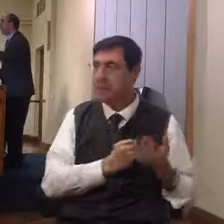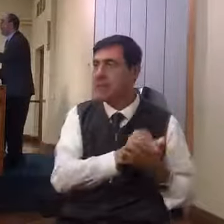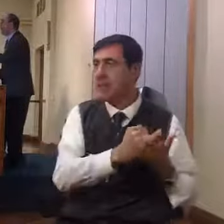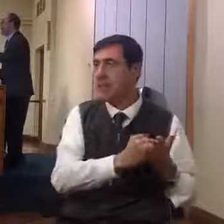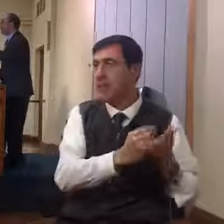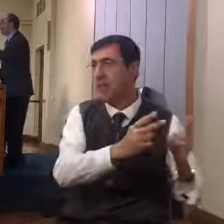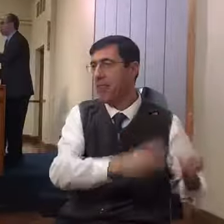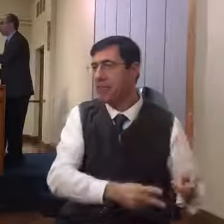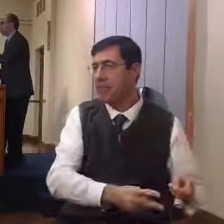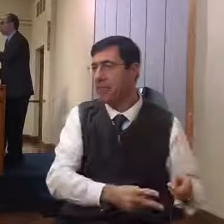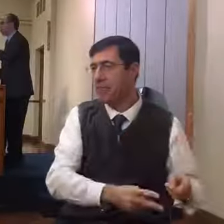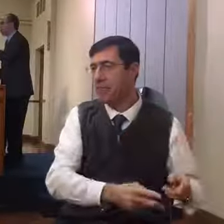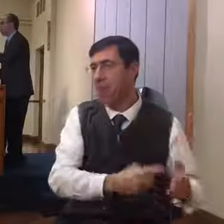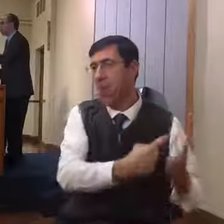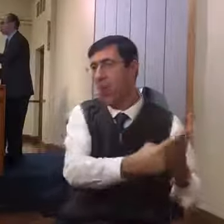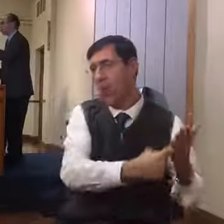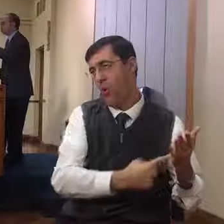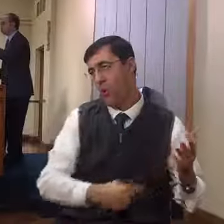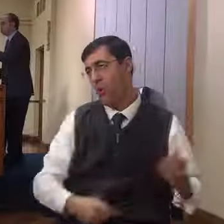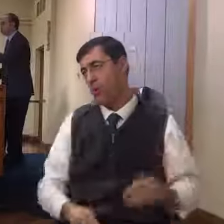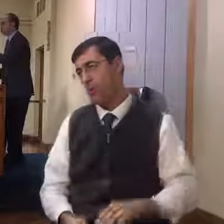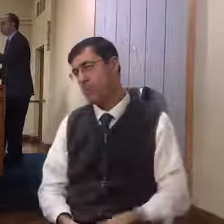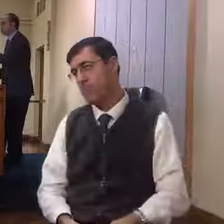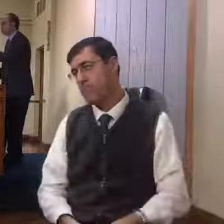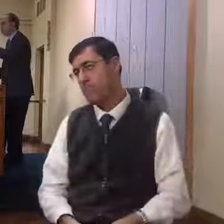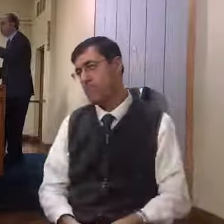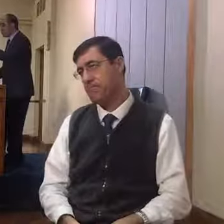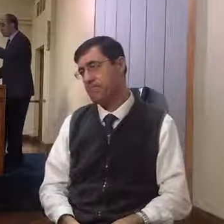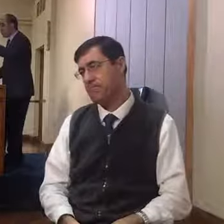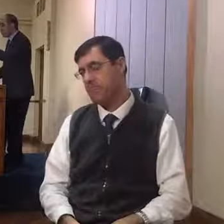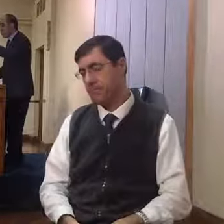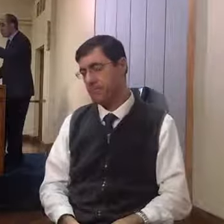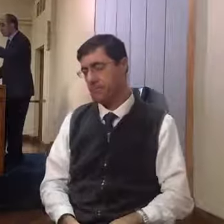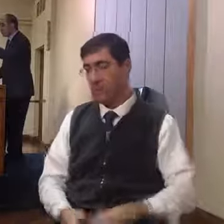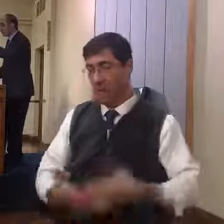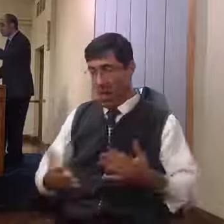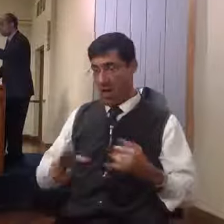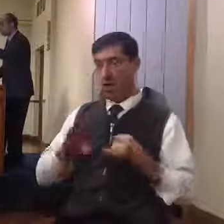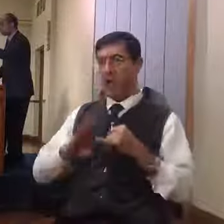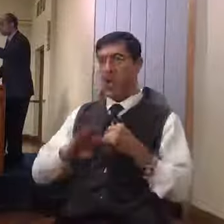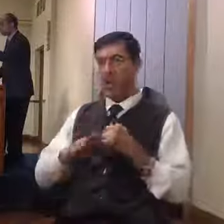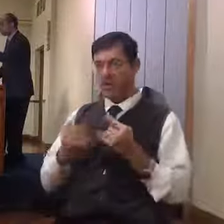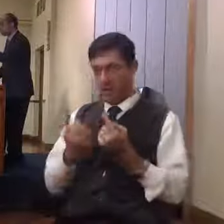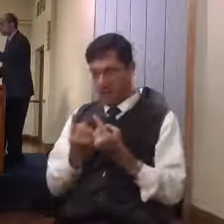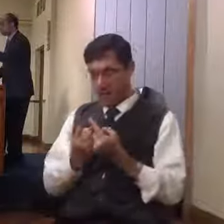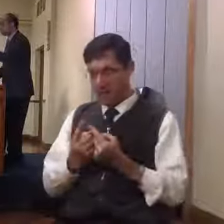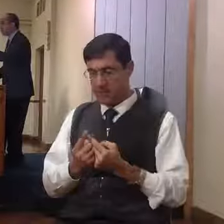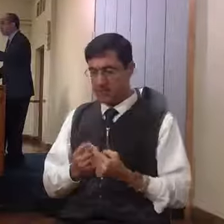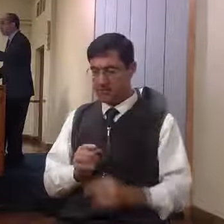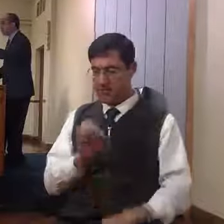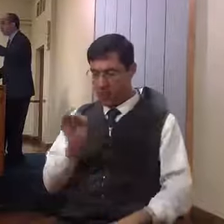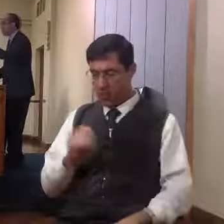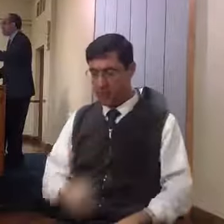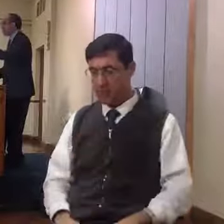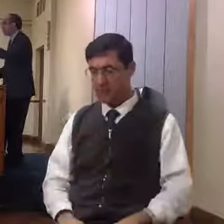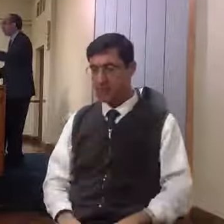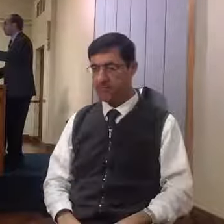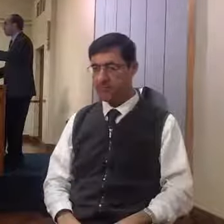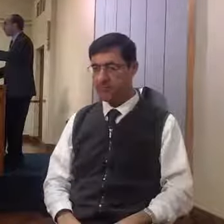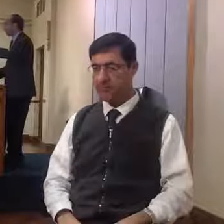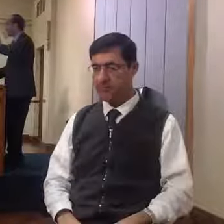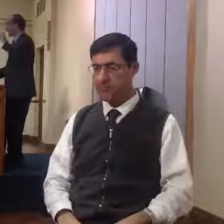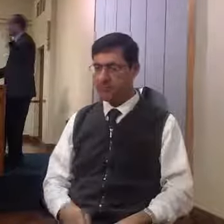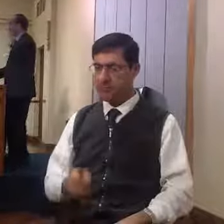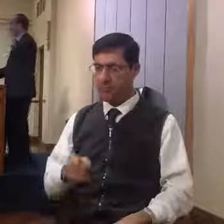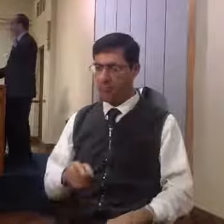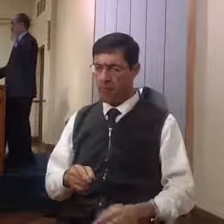8 questions you ask in order to understand. Is this something I can do as a Christian? Or is this something